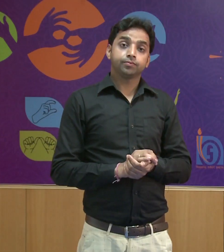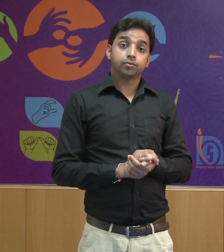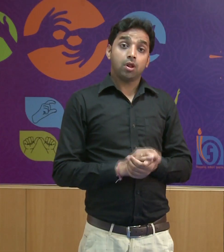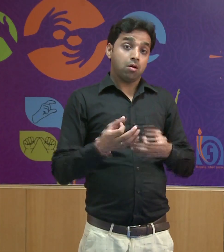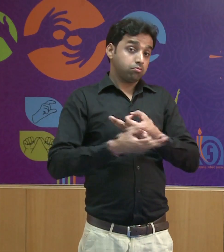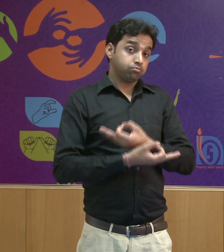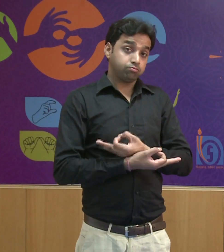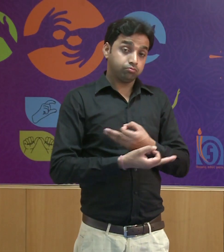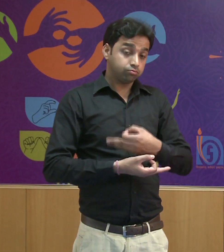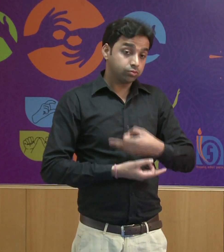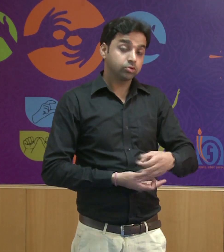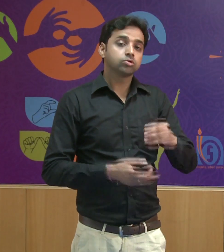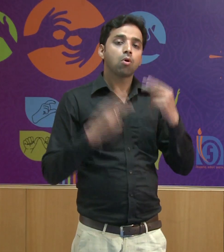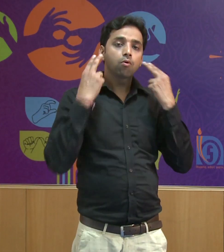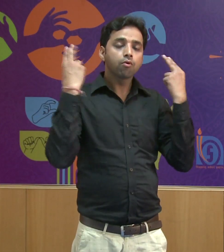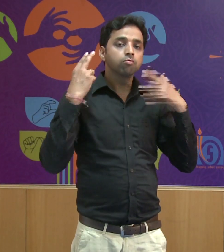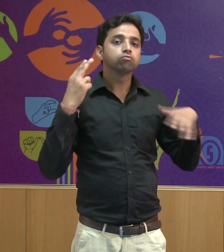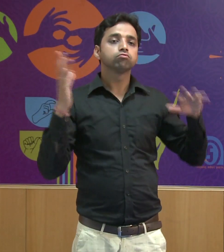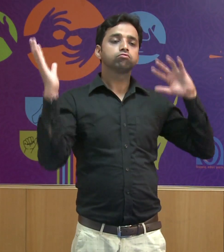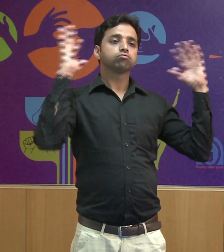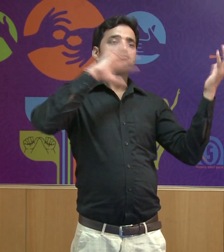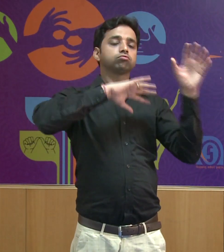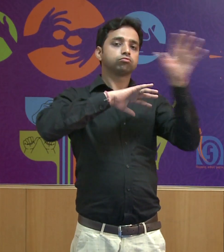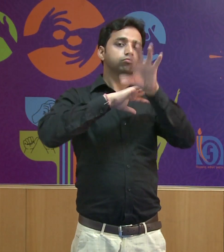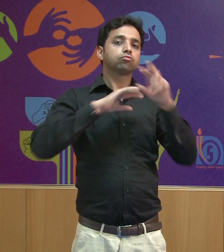Buddhism became popular in countries like